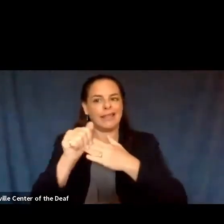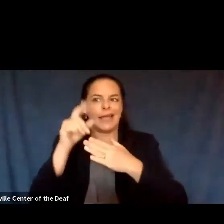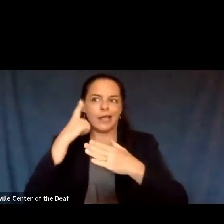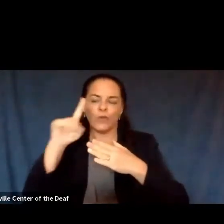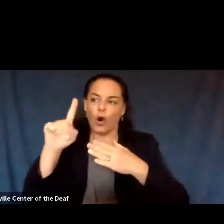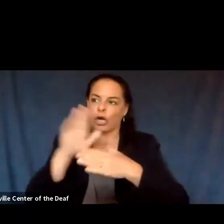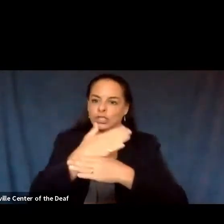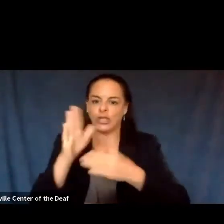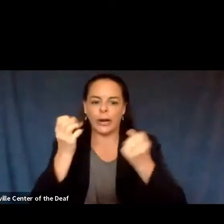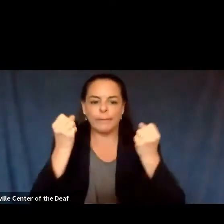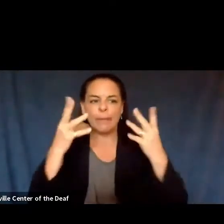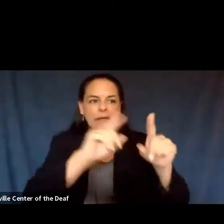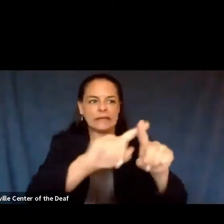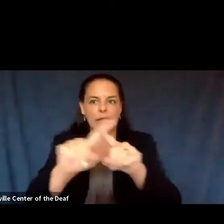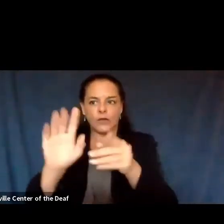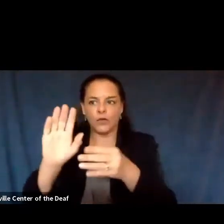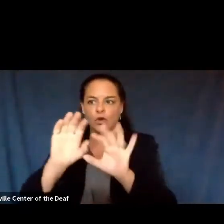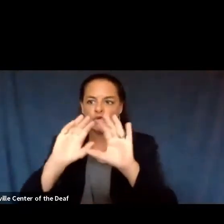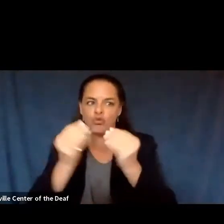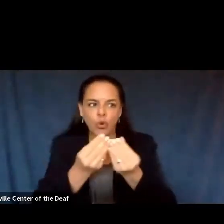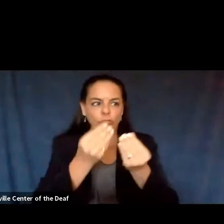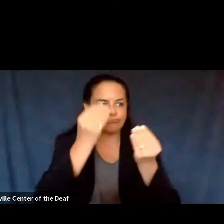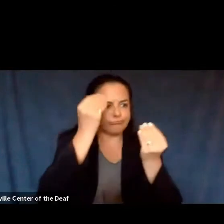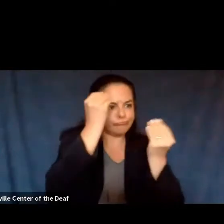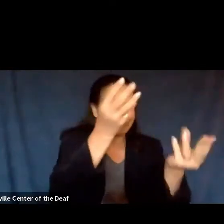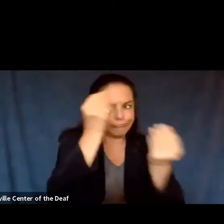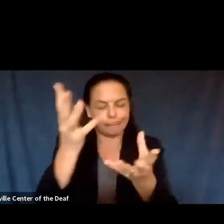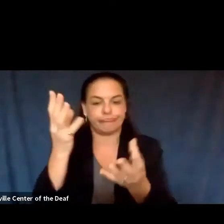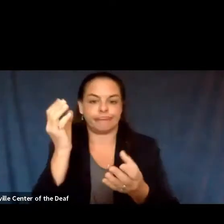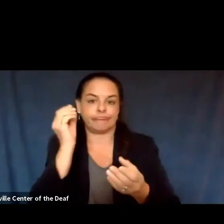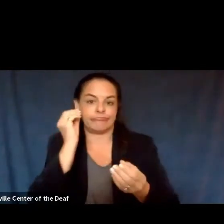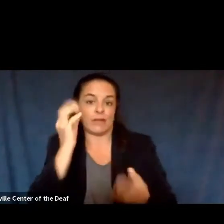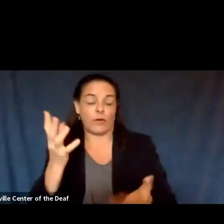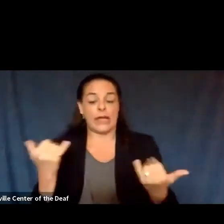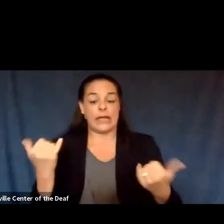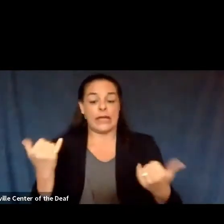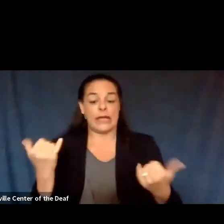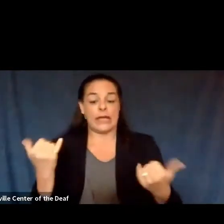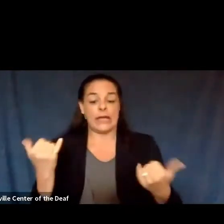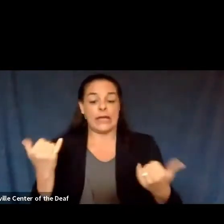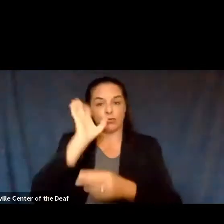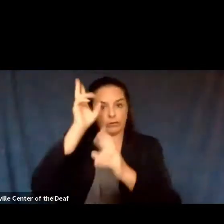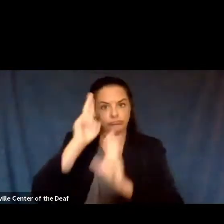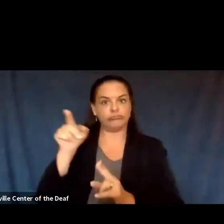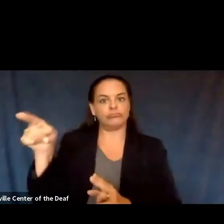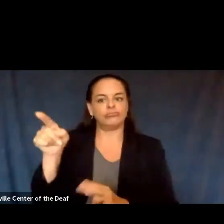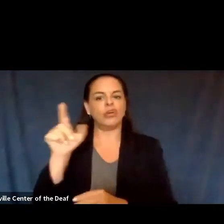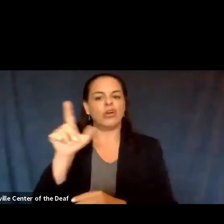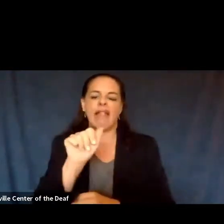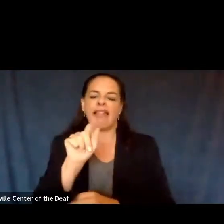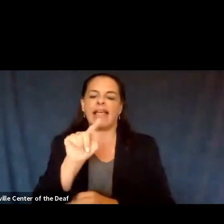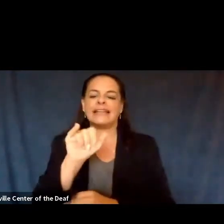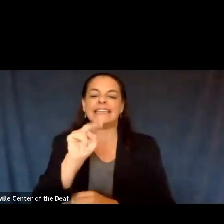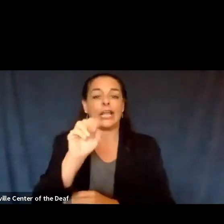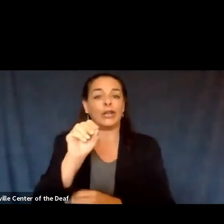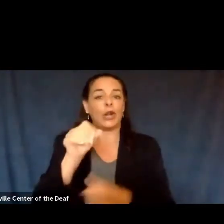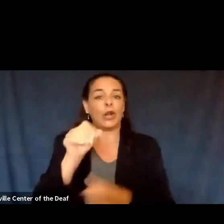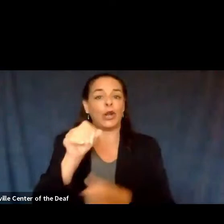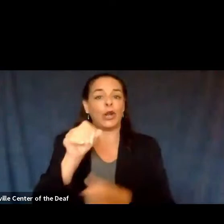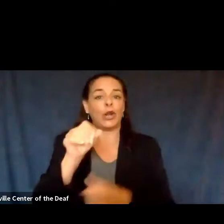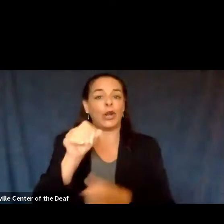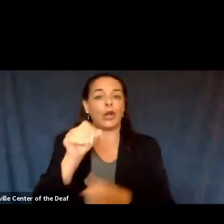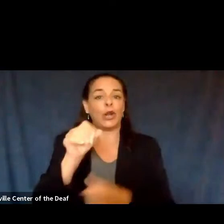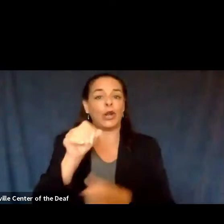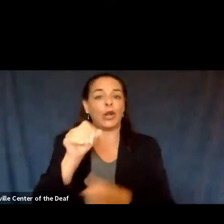groups in our community. Today, she is being recognized at Centro Hispano's Latino Awards for her efforts, and we